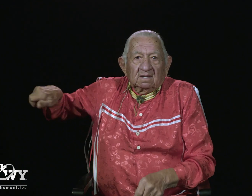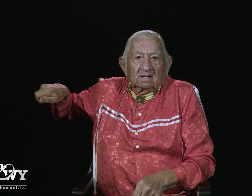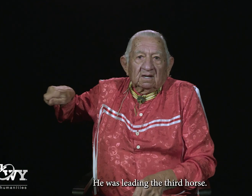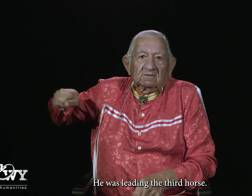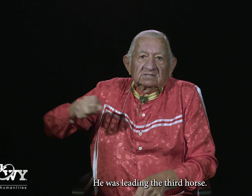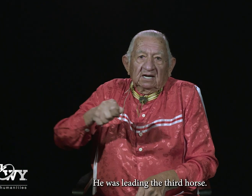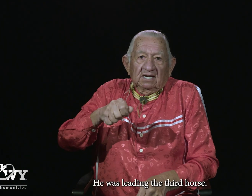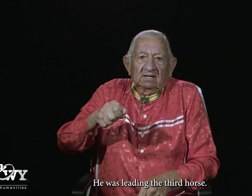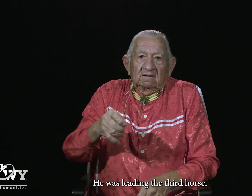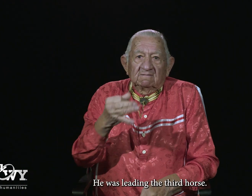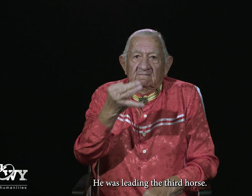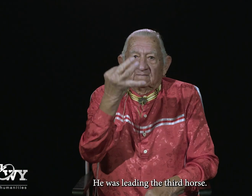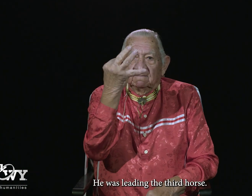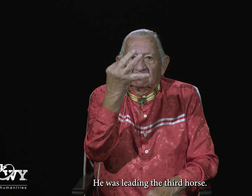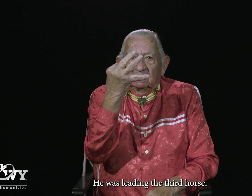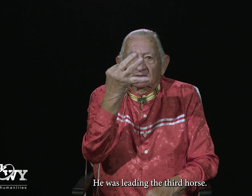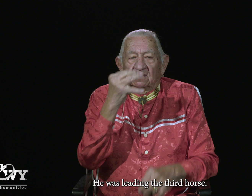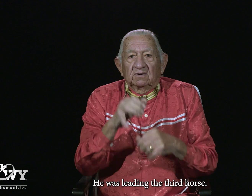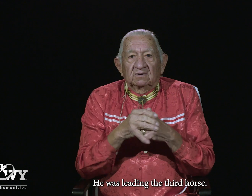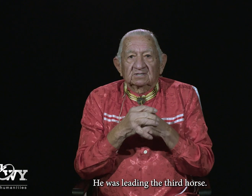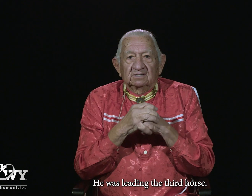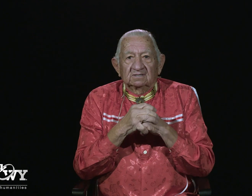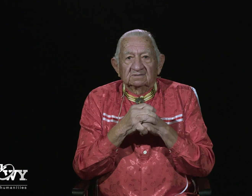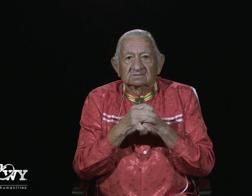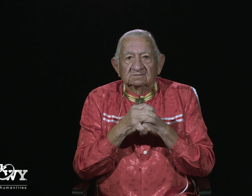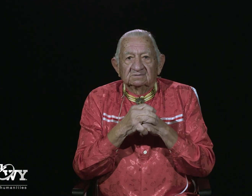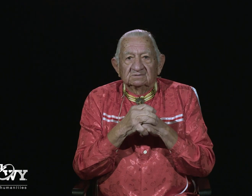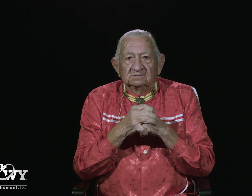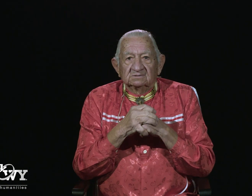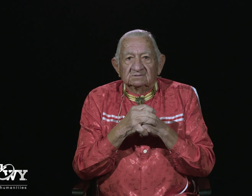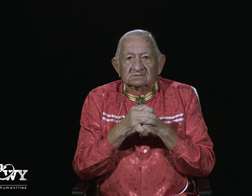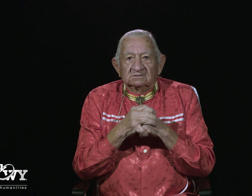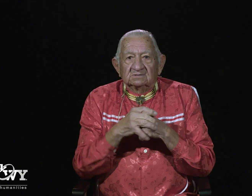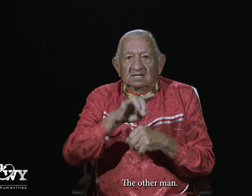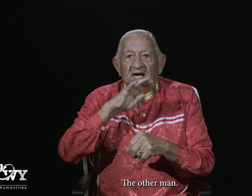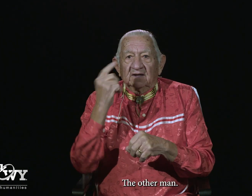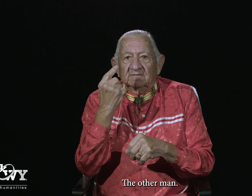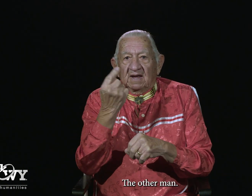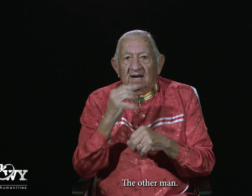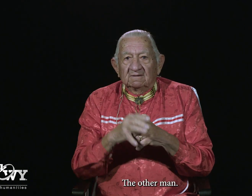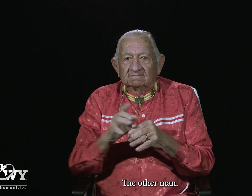He was leading the 3rd horse. The other man,